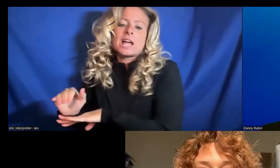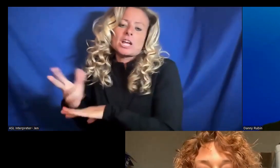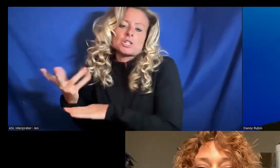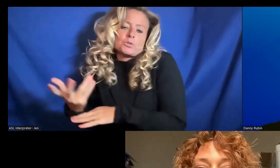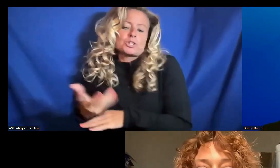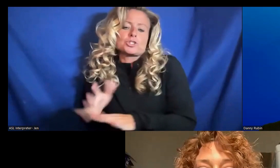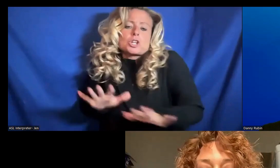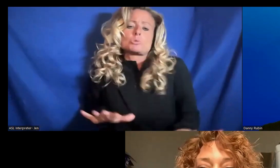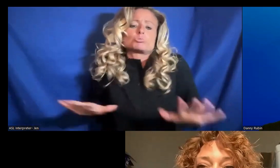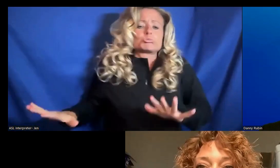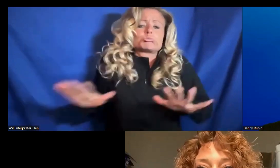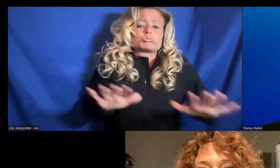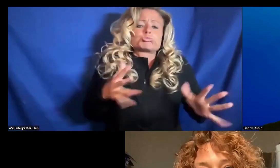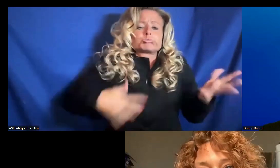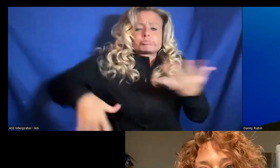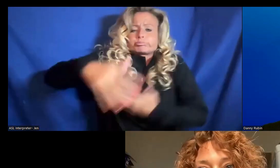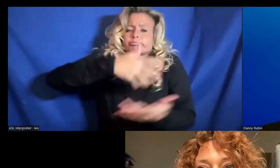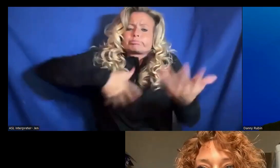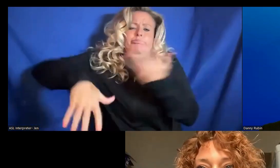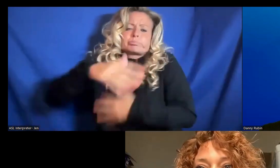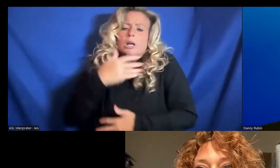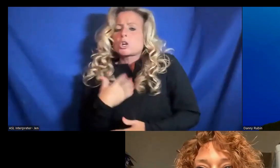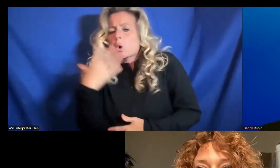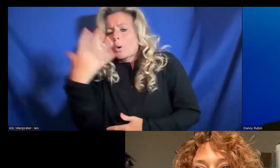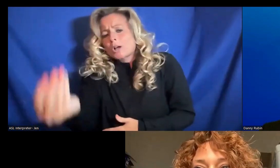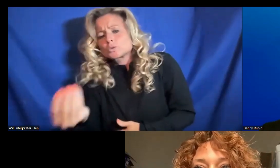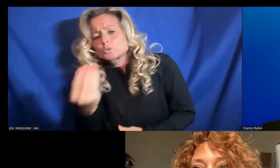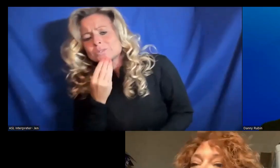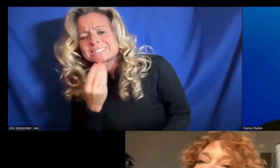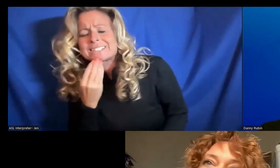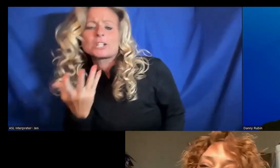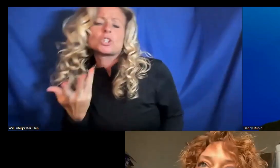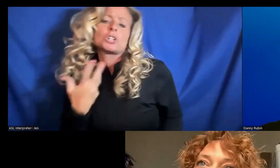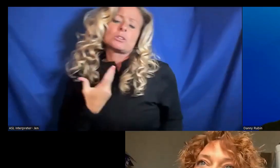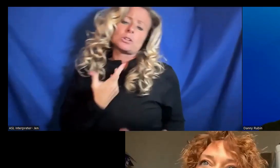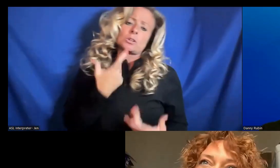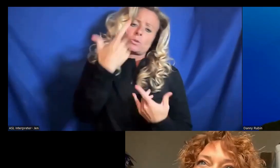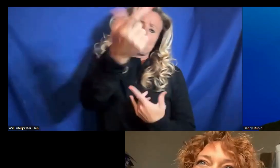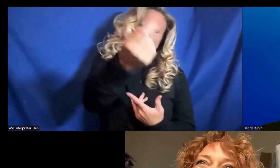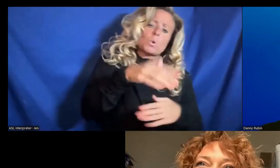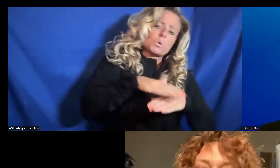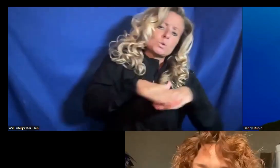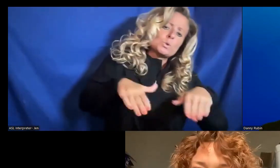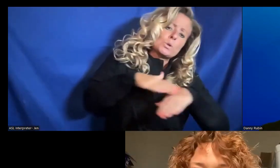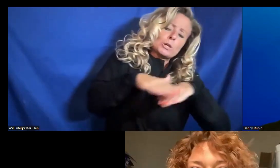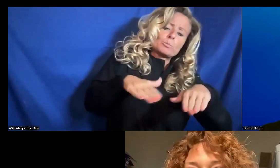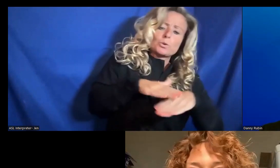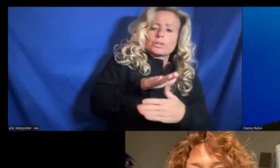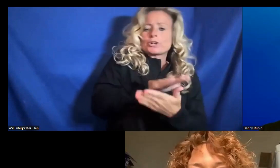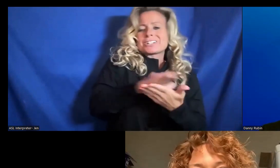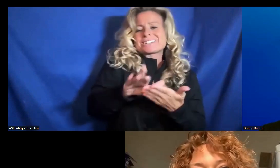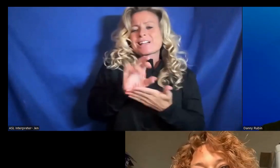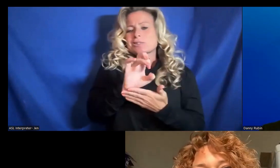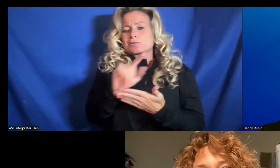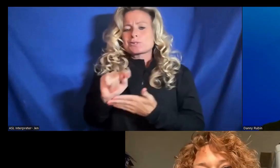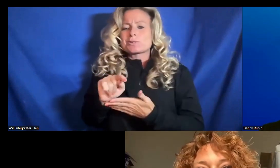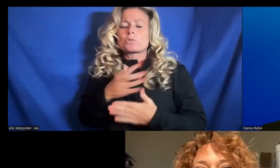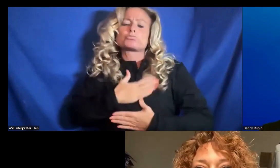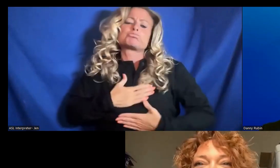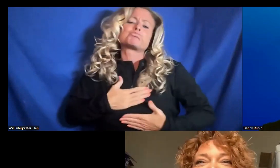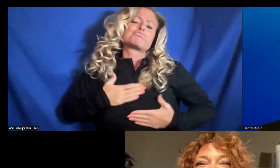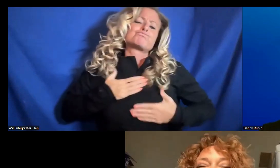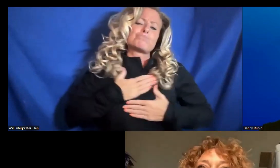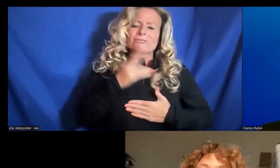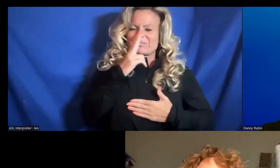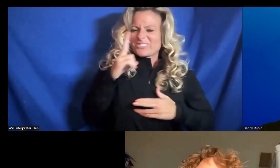little bit and have fun with each other and go to dinners or, just go to the pool. They're usually at nice resort areas. So you just get to